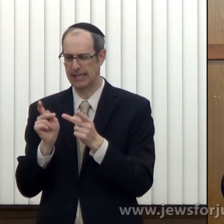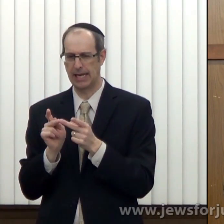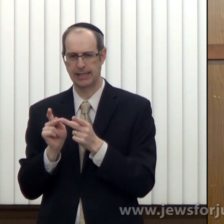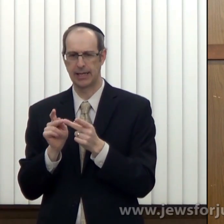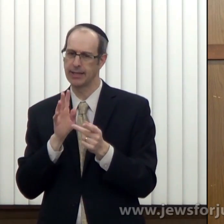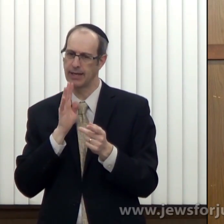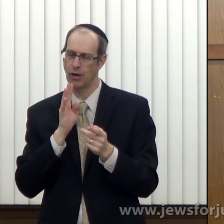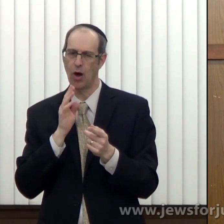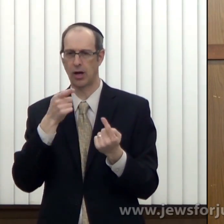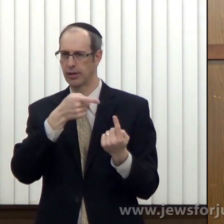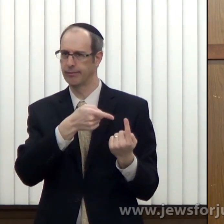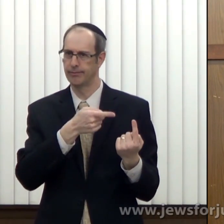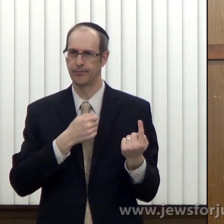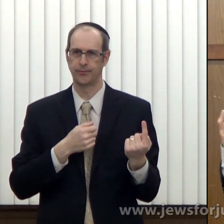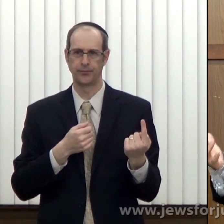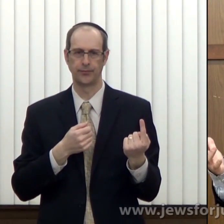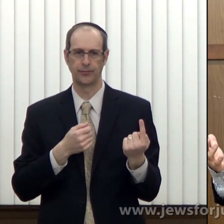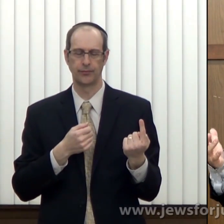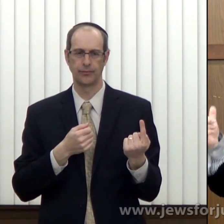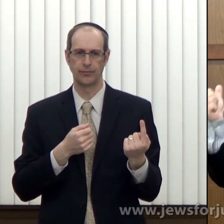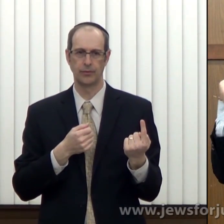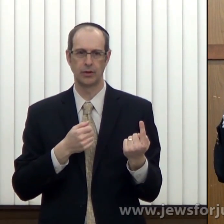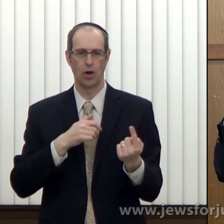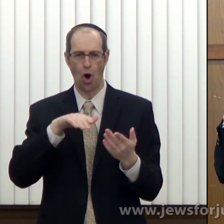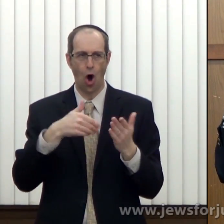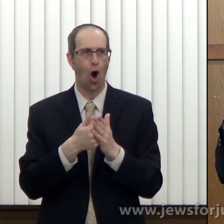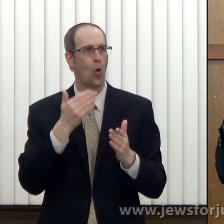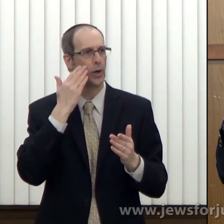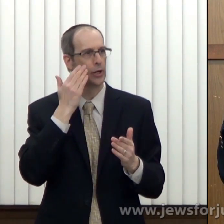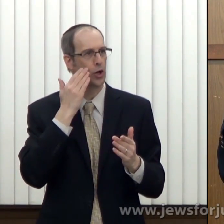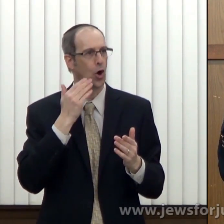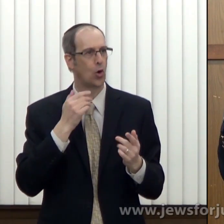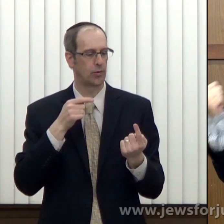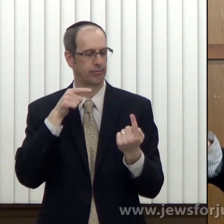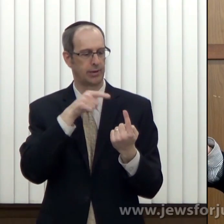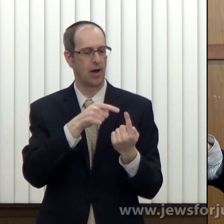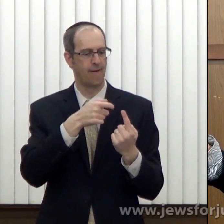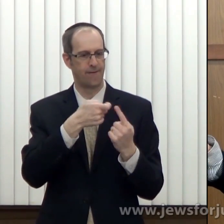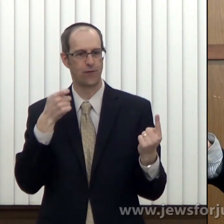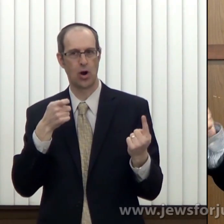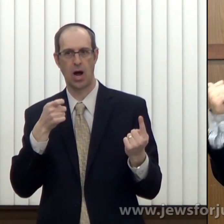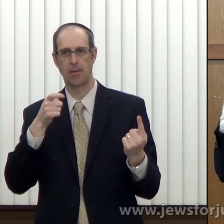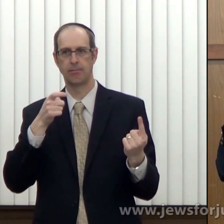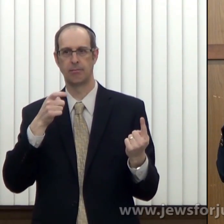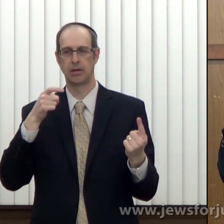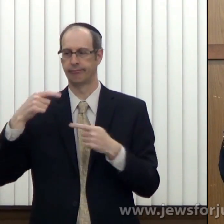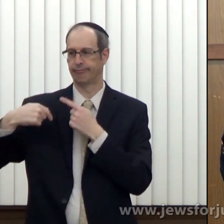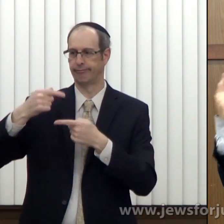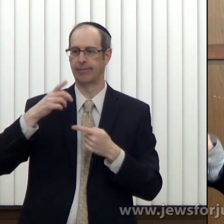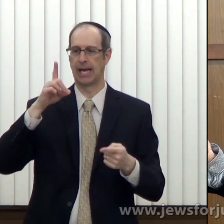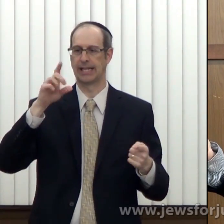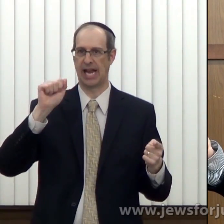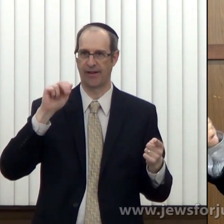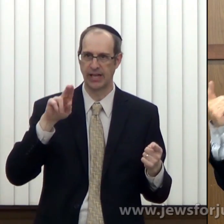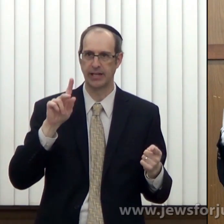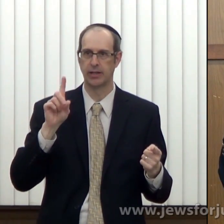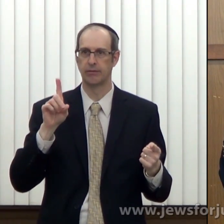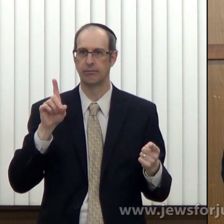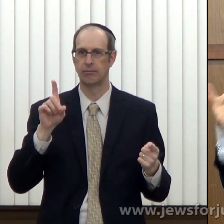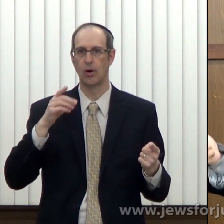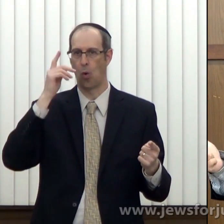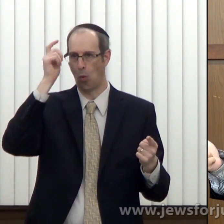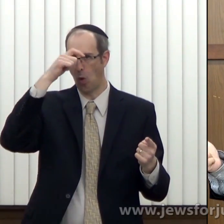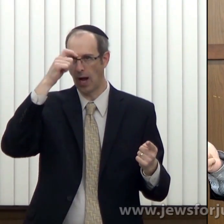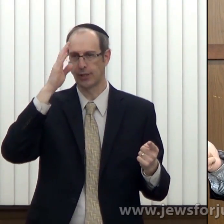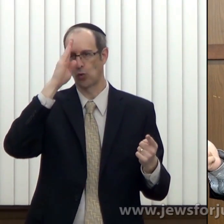that speak about him. And all we know is that he will descend from David, he will be wise,